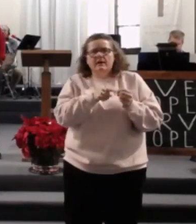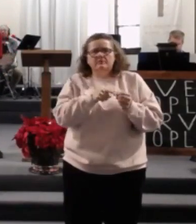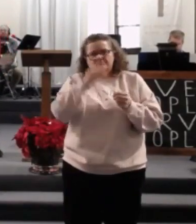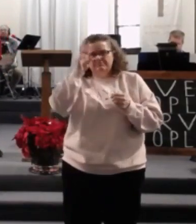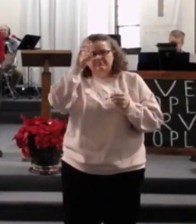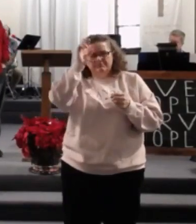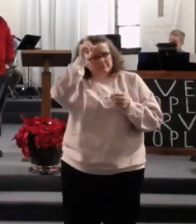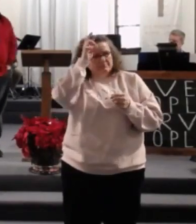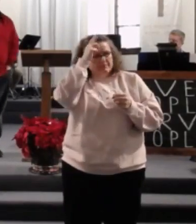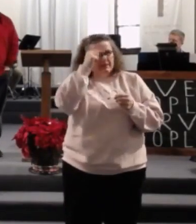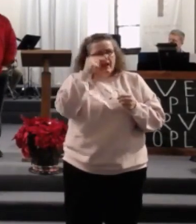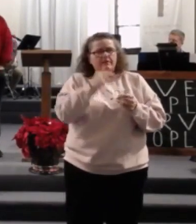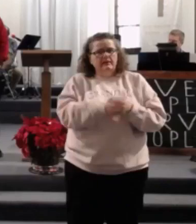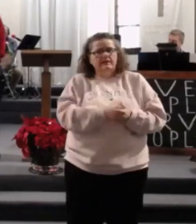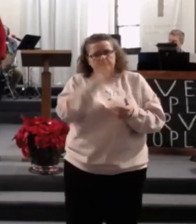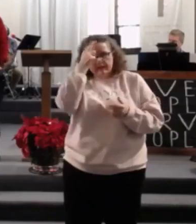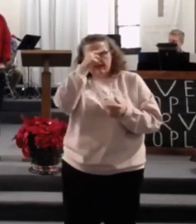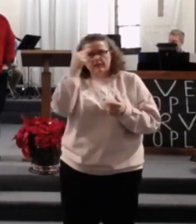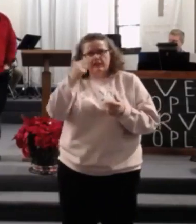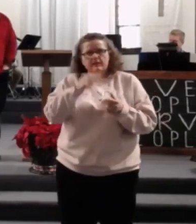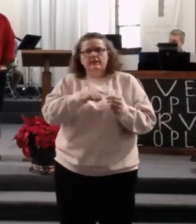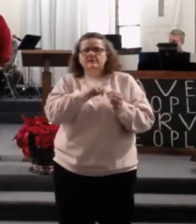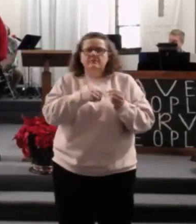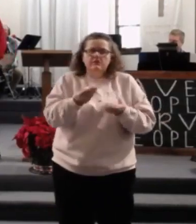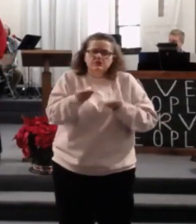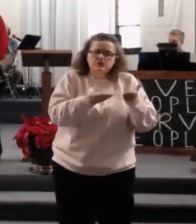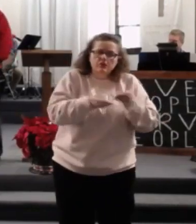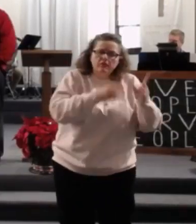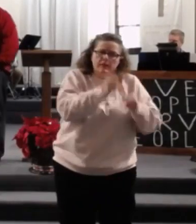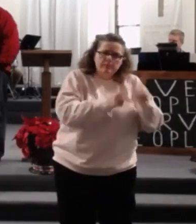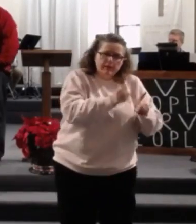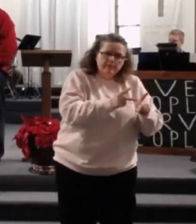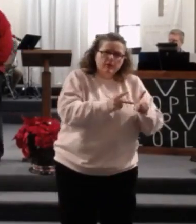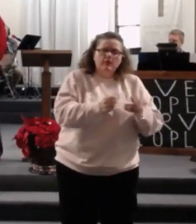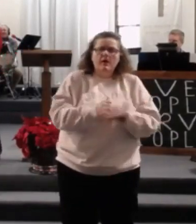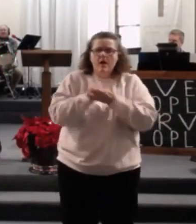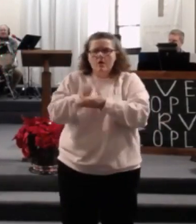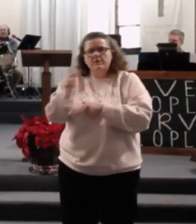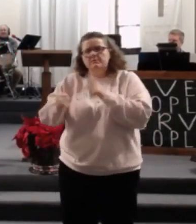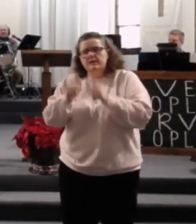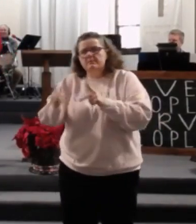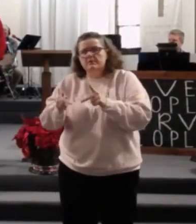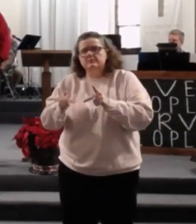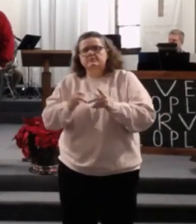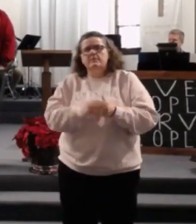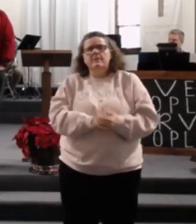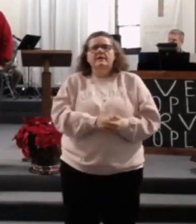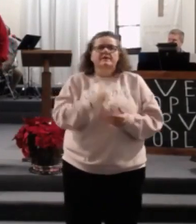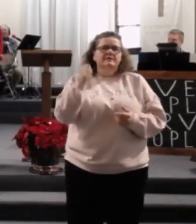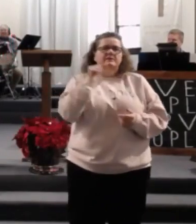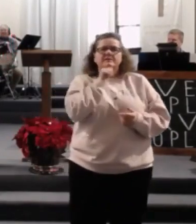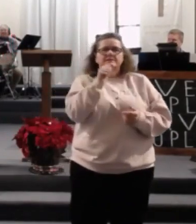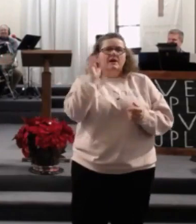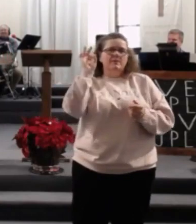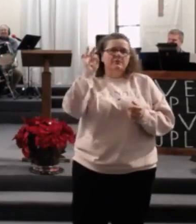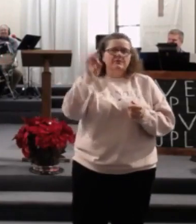Oh, sorry, I know I'm not preaching. But, you know, I haven't preached in 2 months, so I'm getting a little itchy.